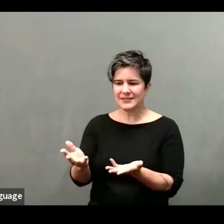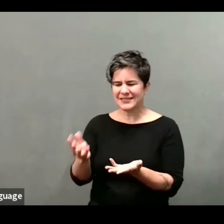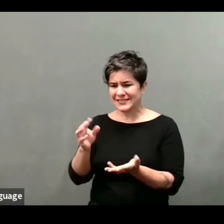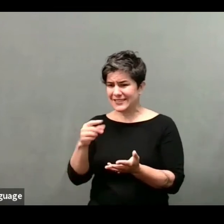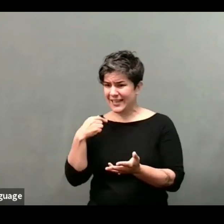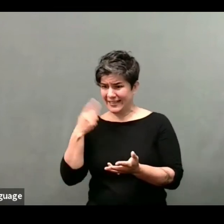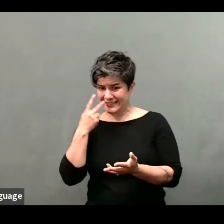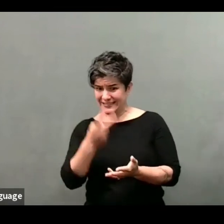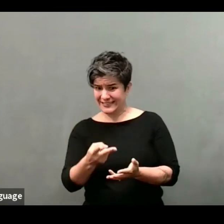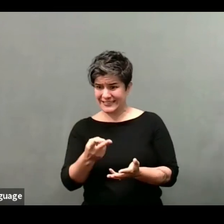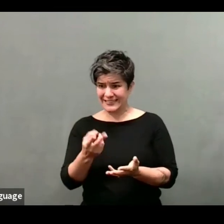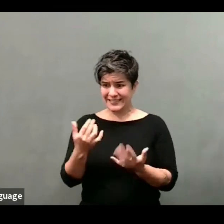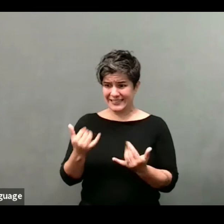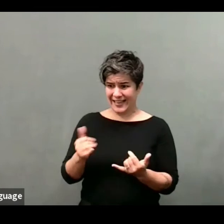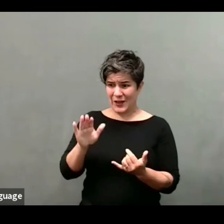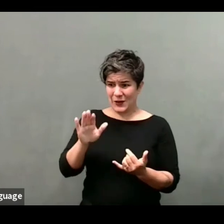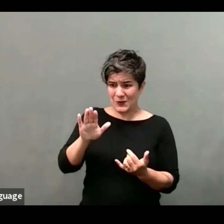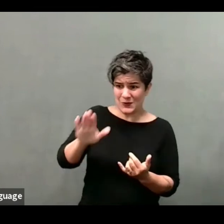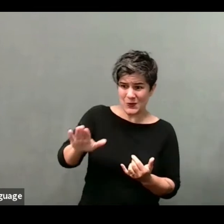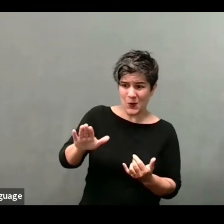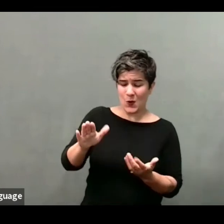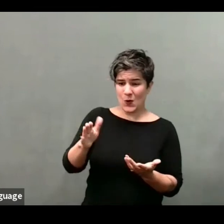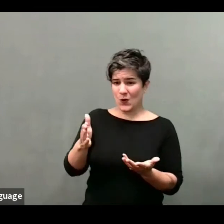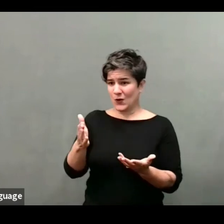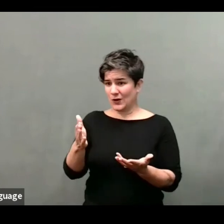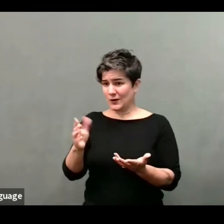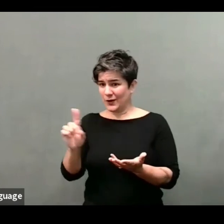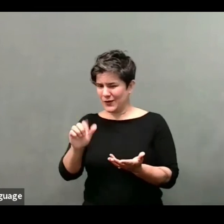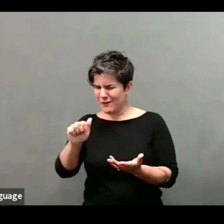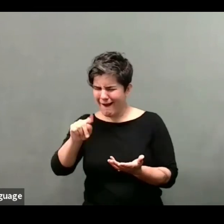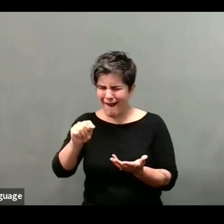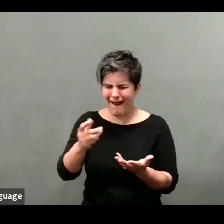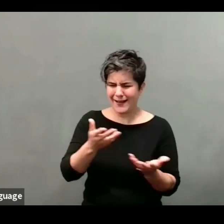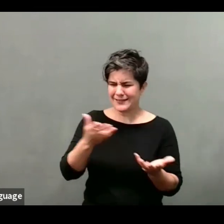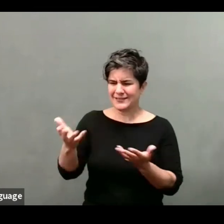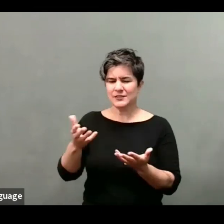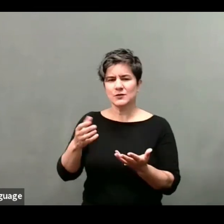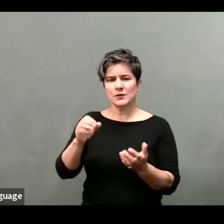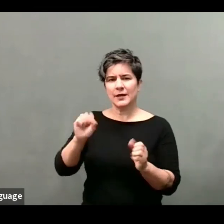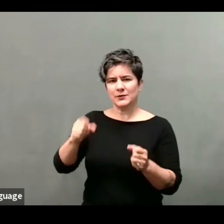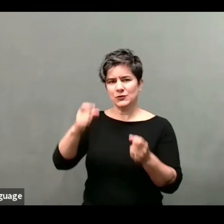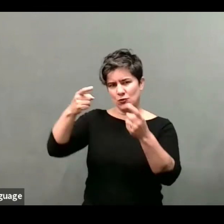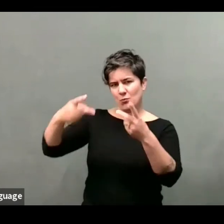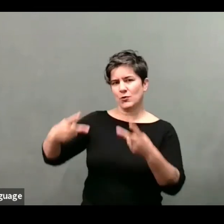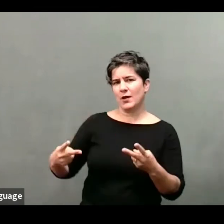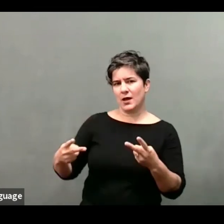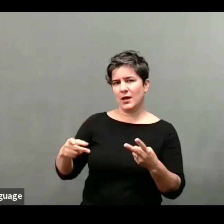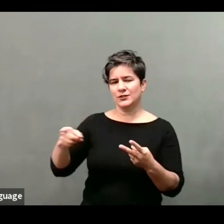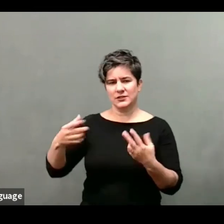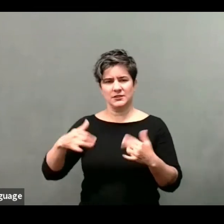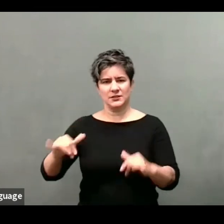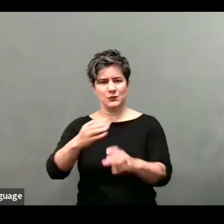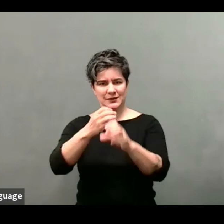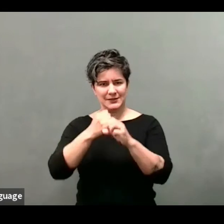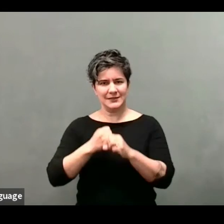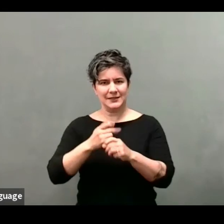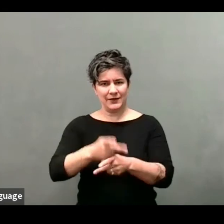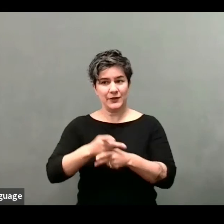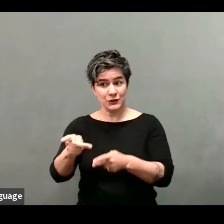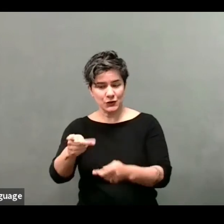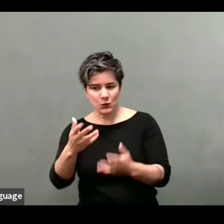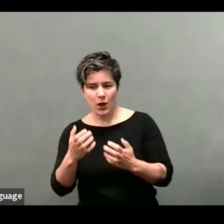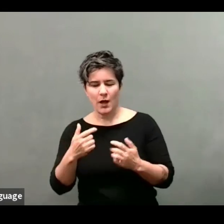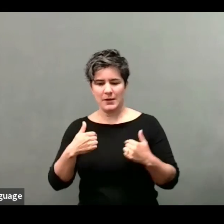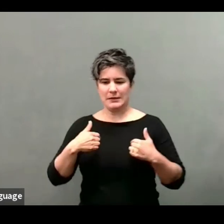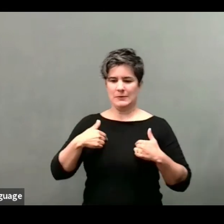assessing kind of her new expectations and desires, and we were able to find a compromise where she still felt like she was getting the care she wanted, but I